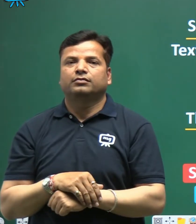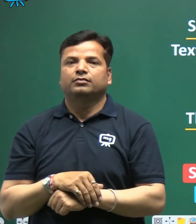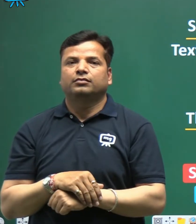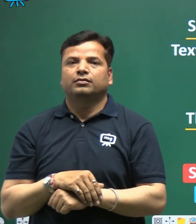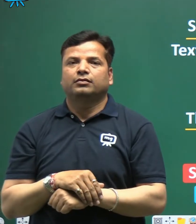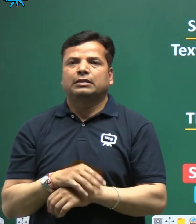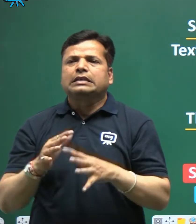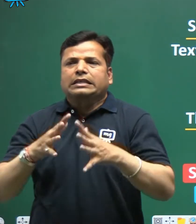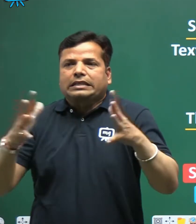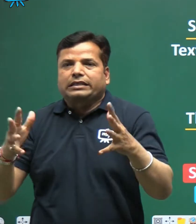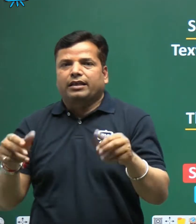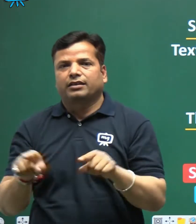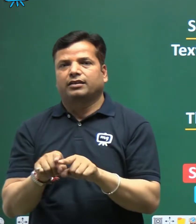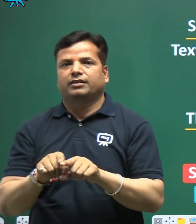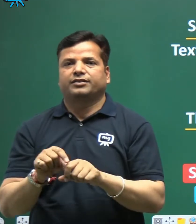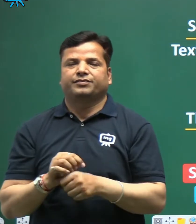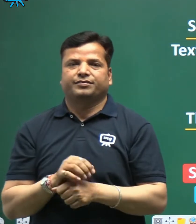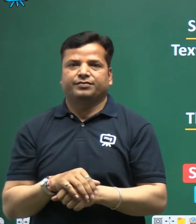such as